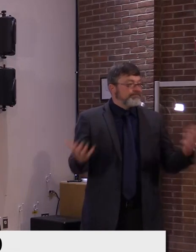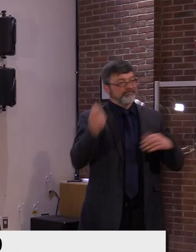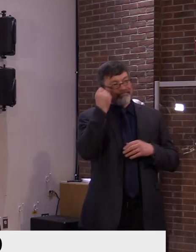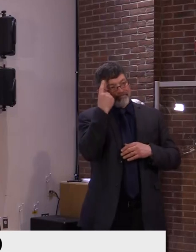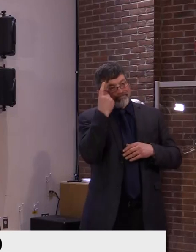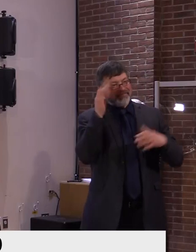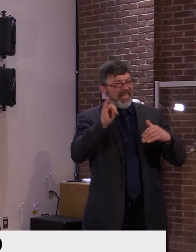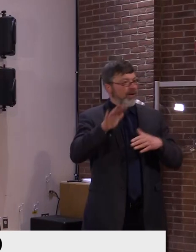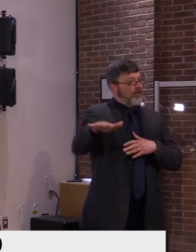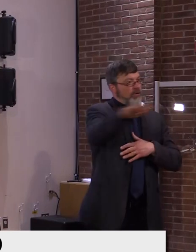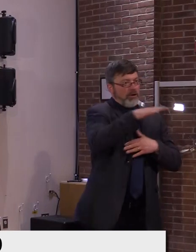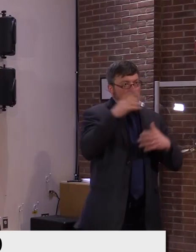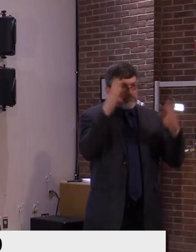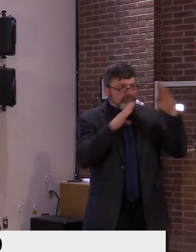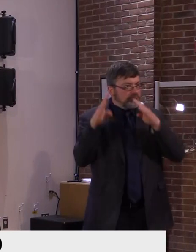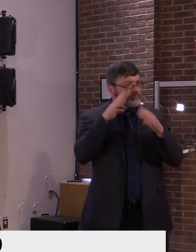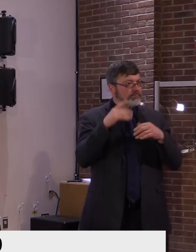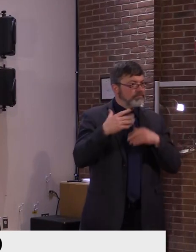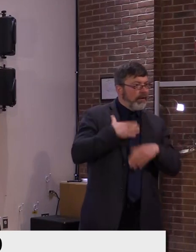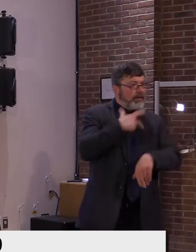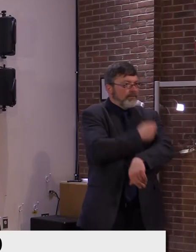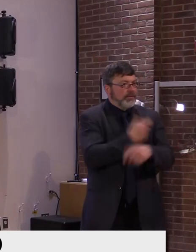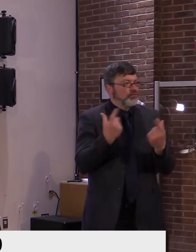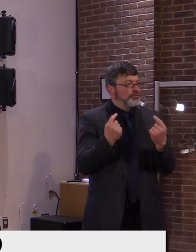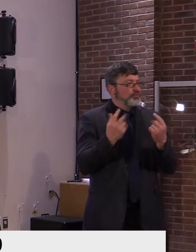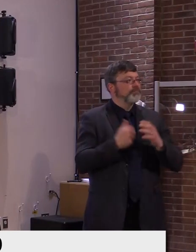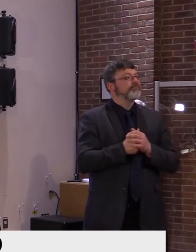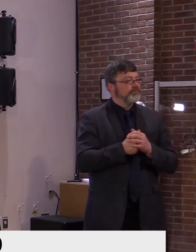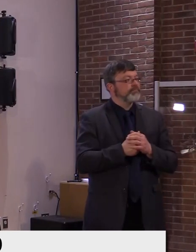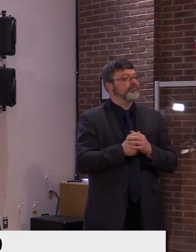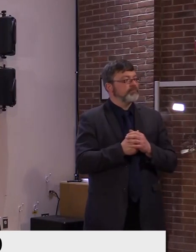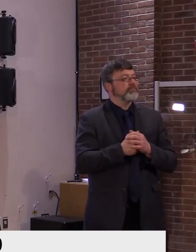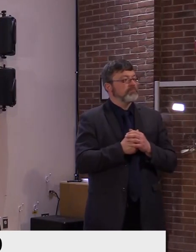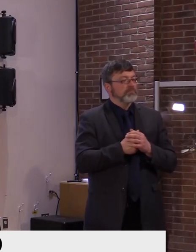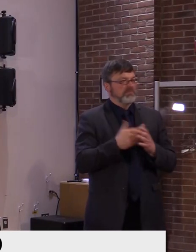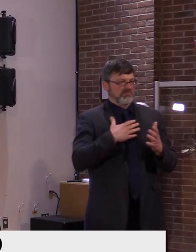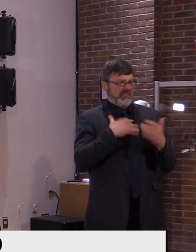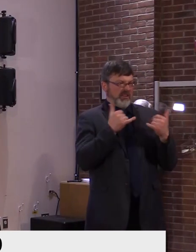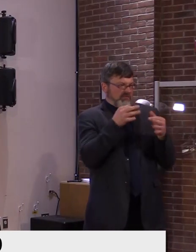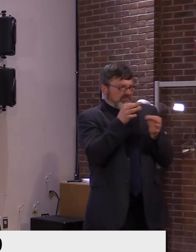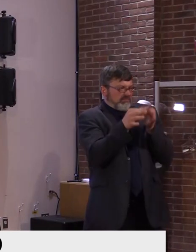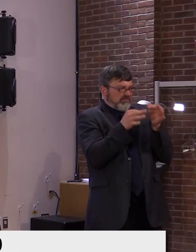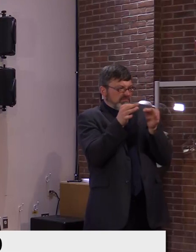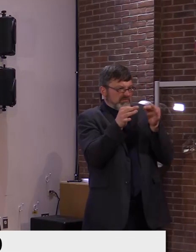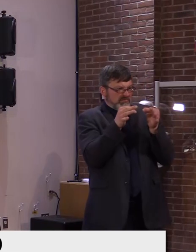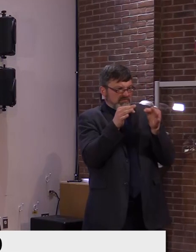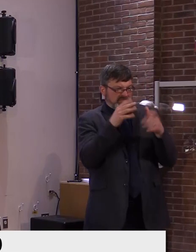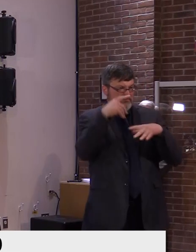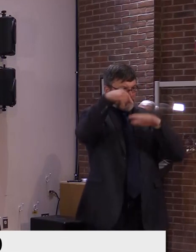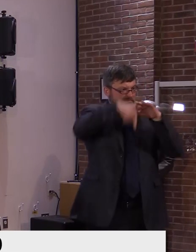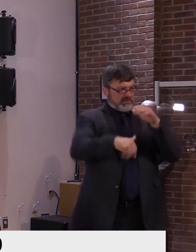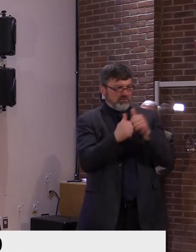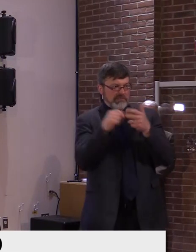Regarding what is actually going on with the vaccine, there's a curious